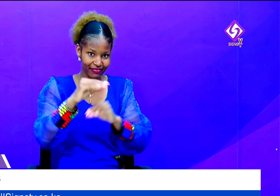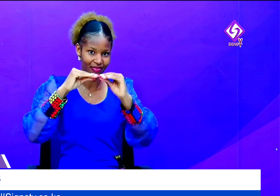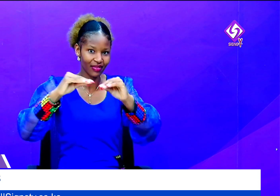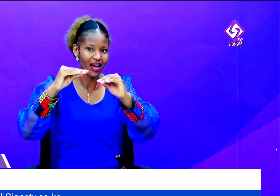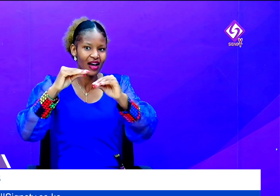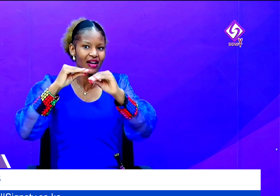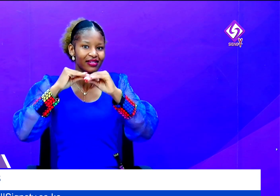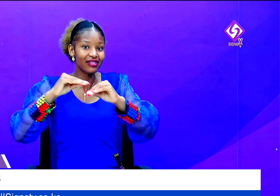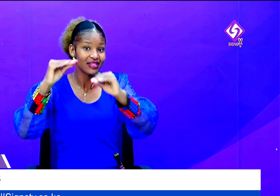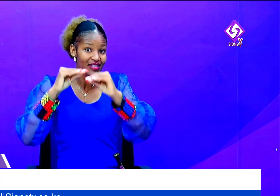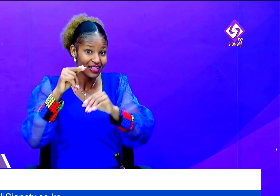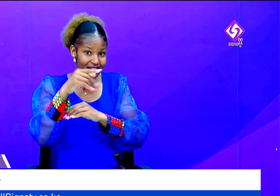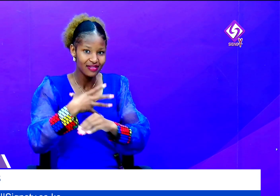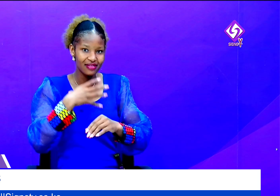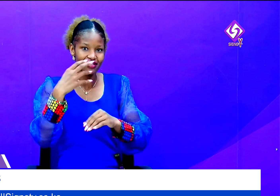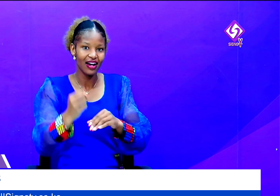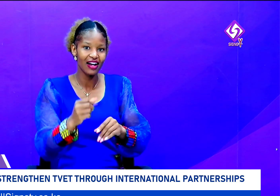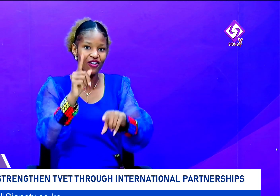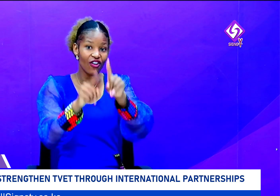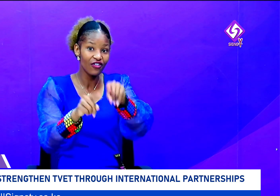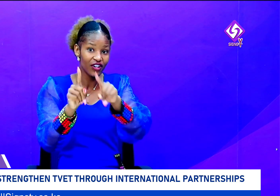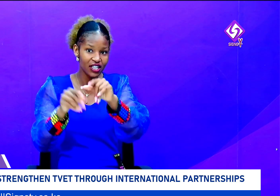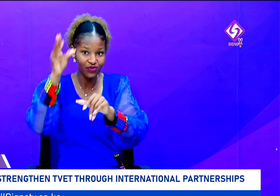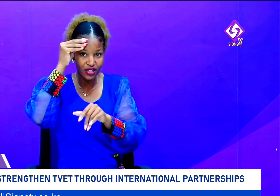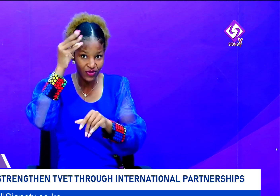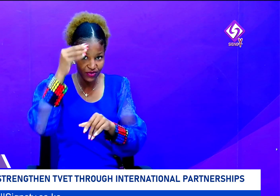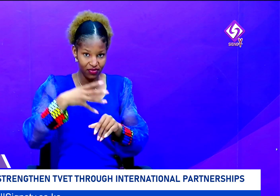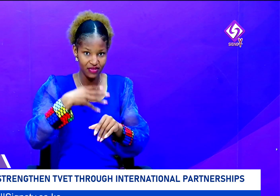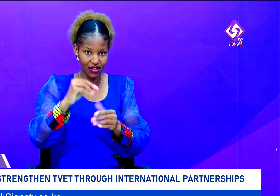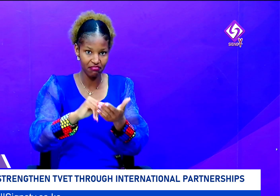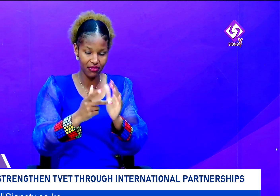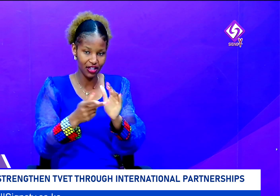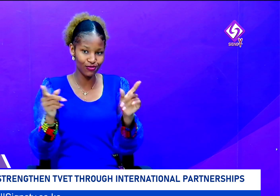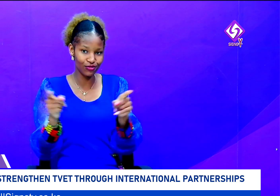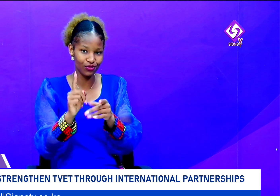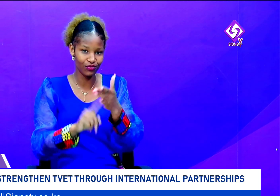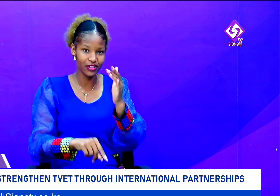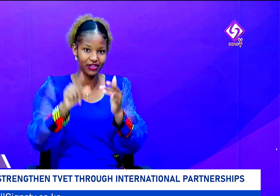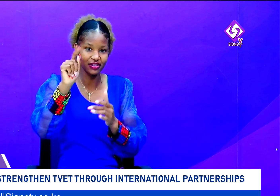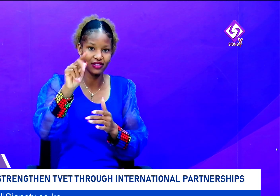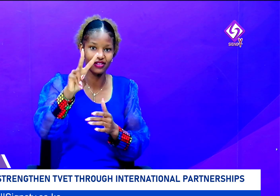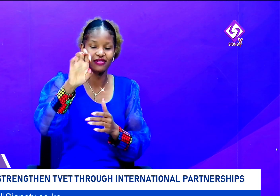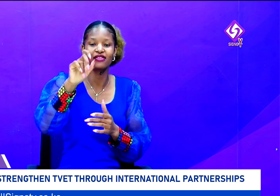skills and talents within the nation's technical and vocational education and training